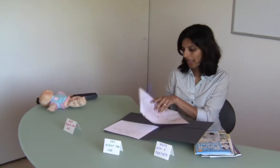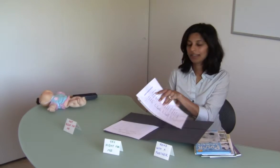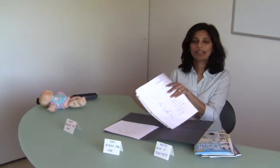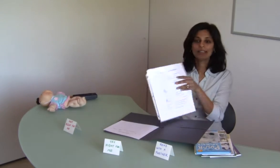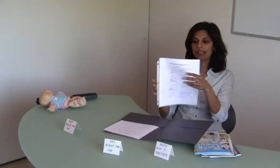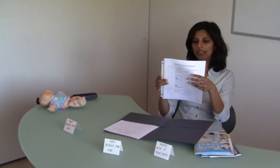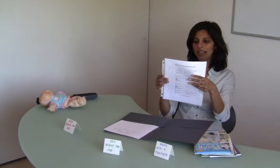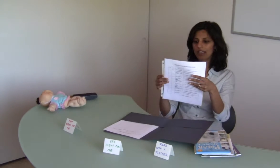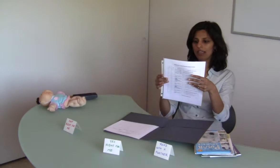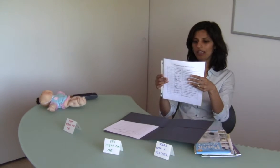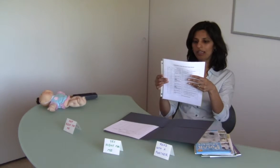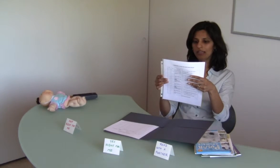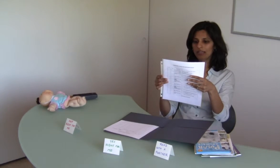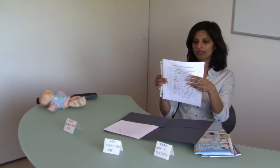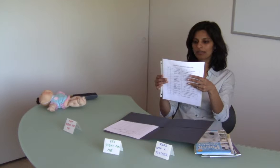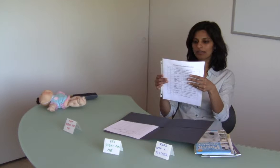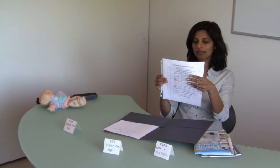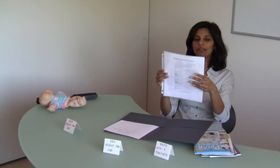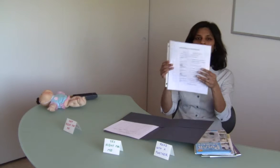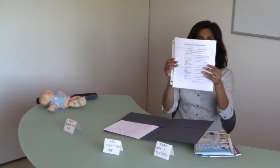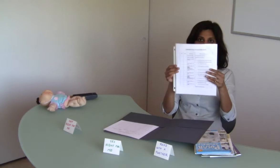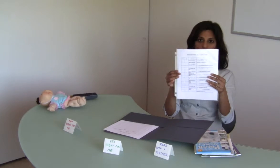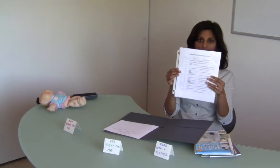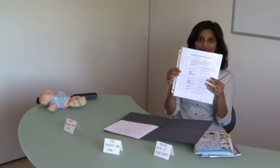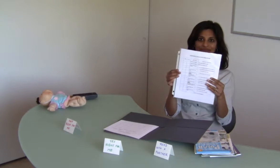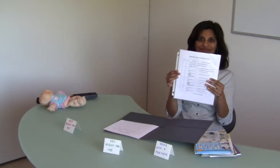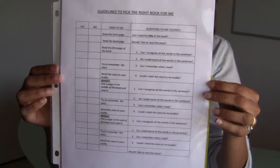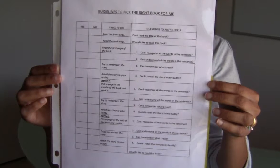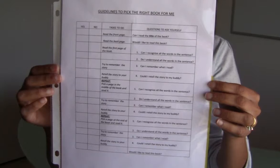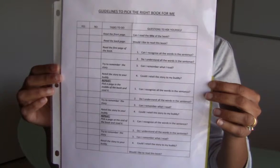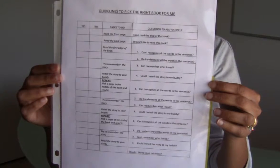And this is right here.